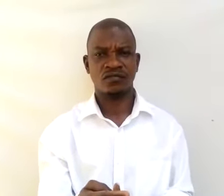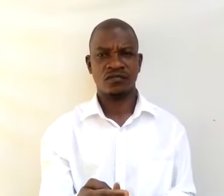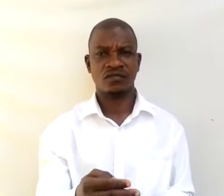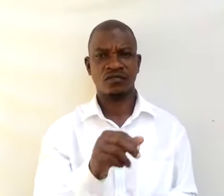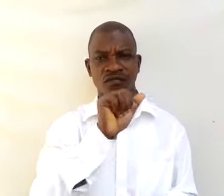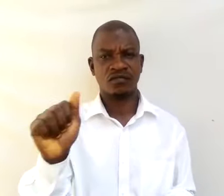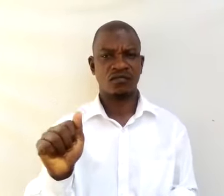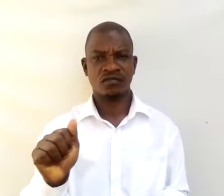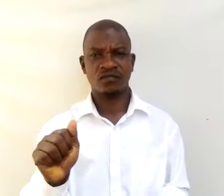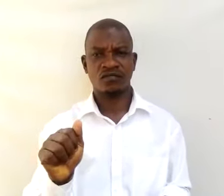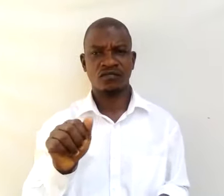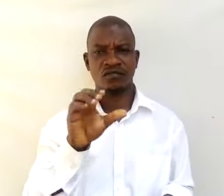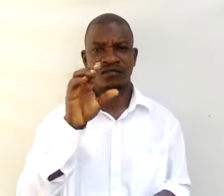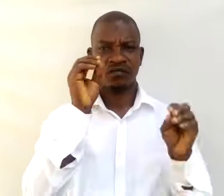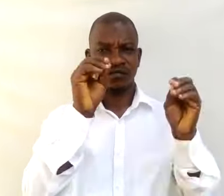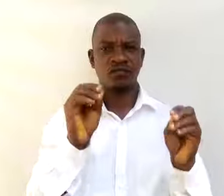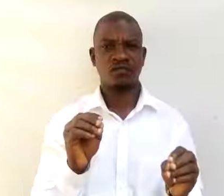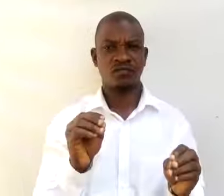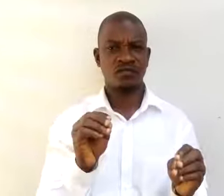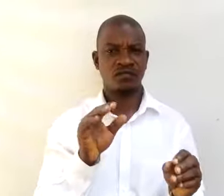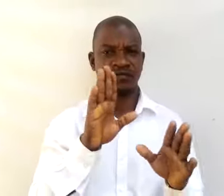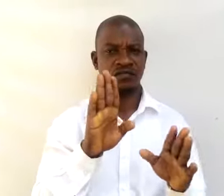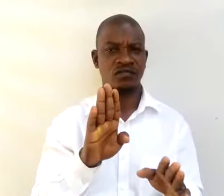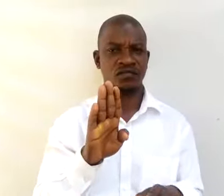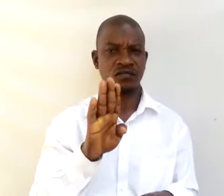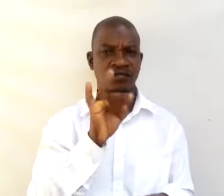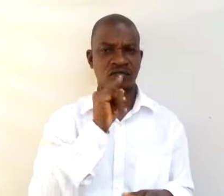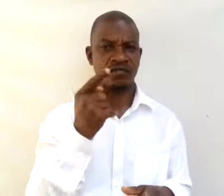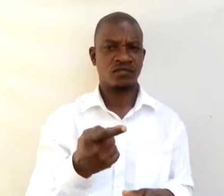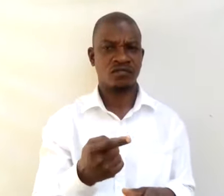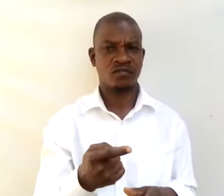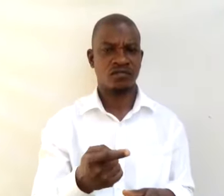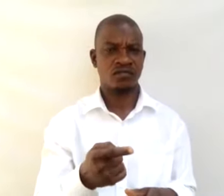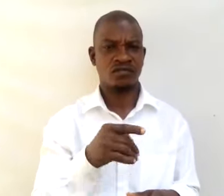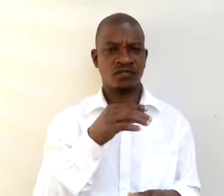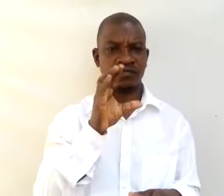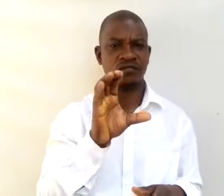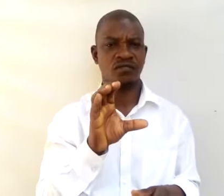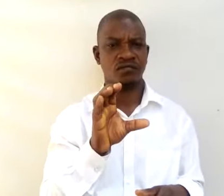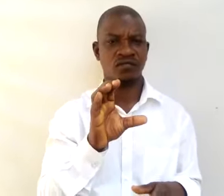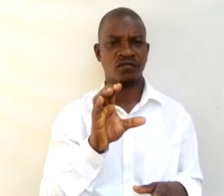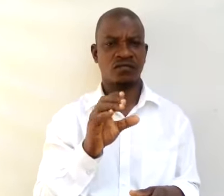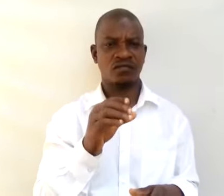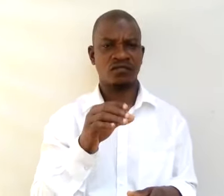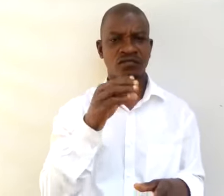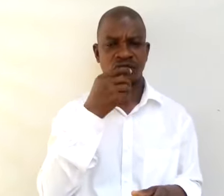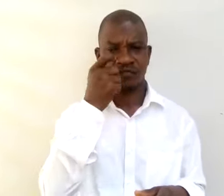A. Teach. B. Shame. C. Machine.